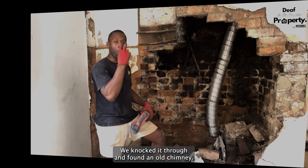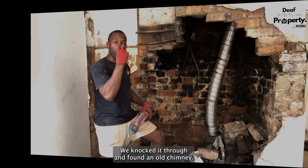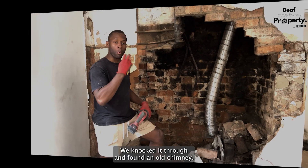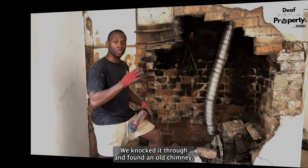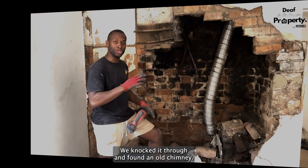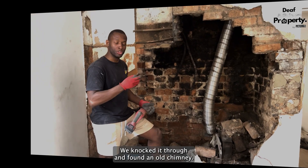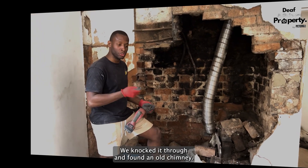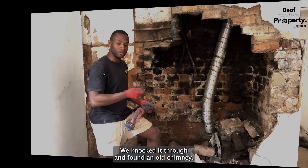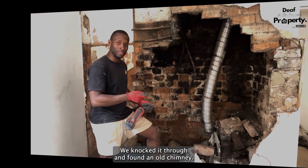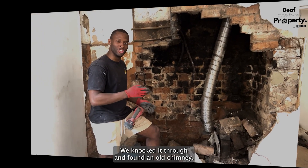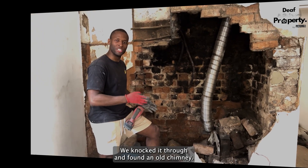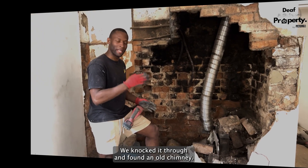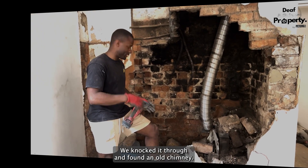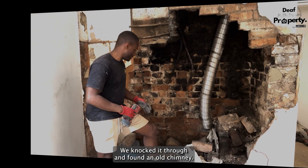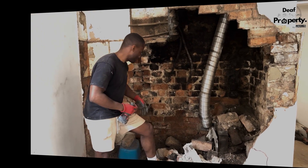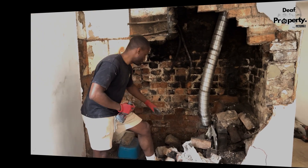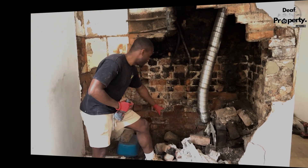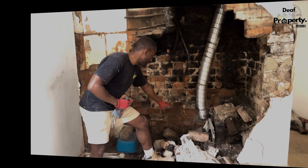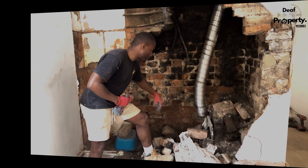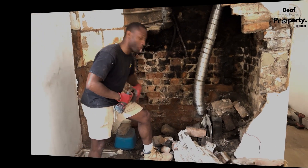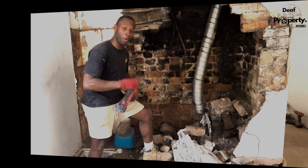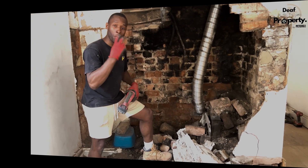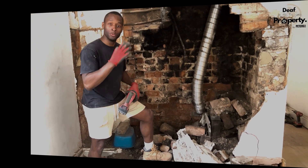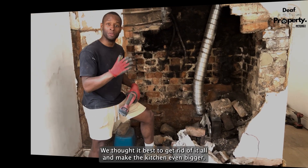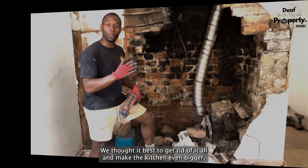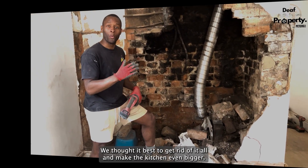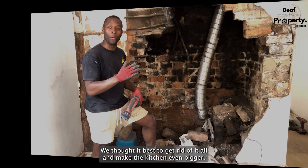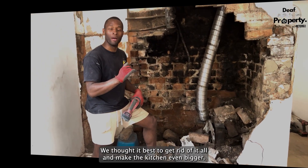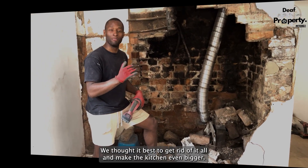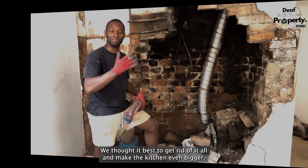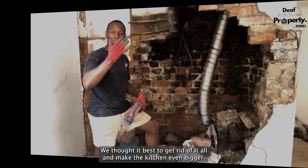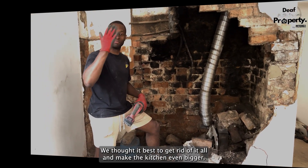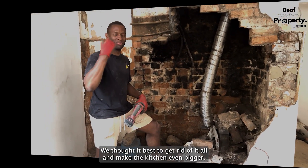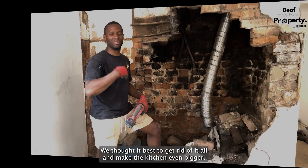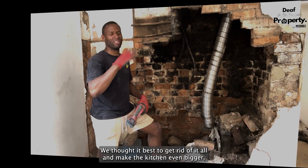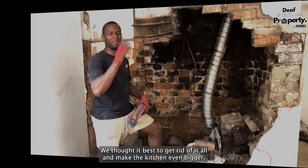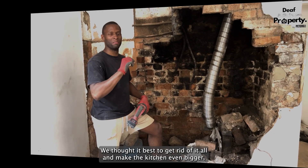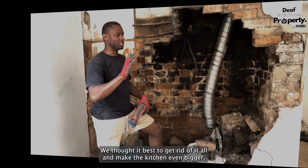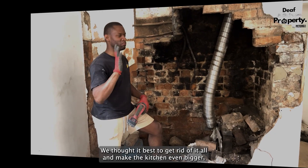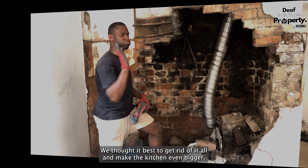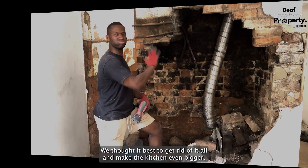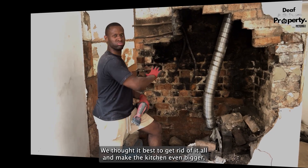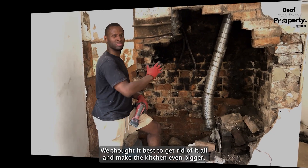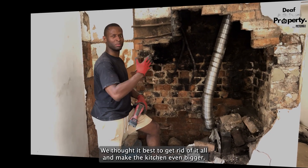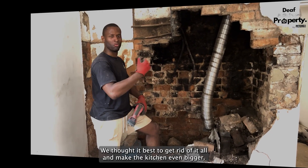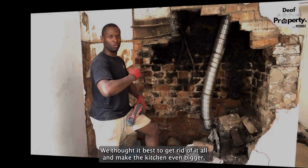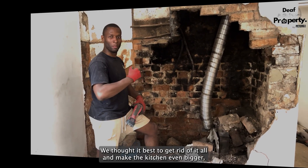it through and found an old chimney. We thought it best to get rid of it all and make the kitchen even